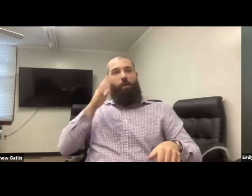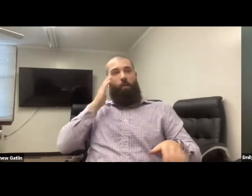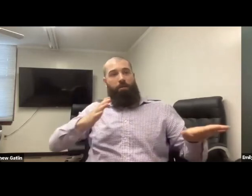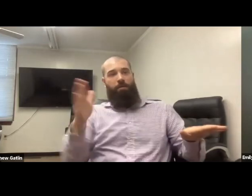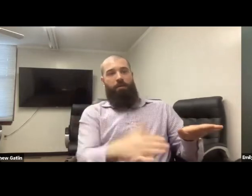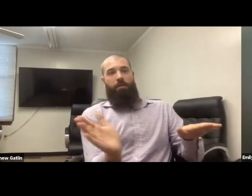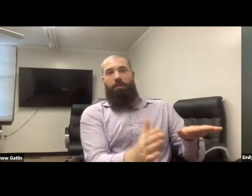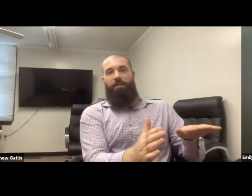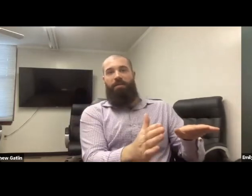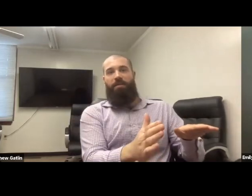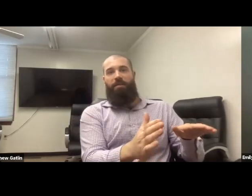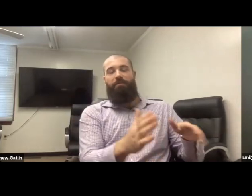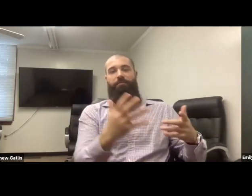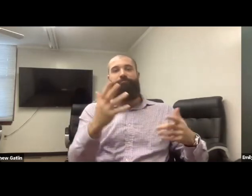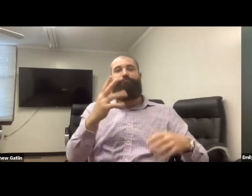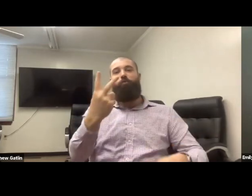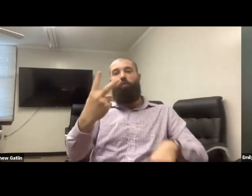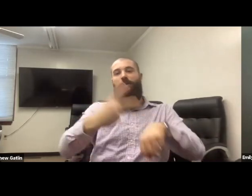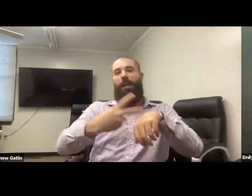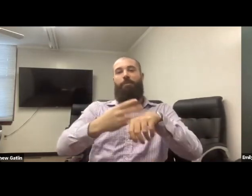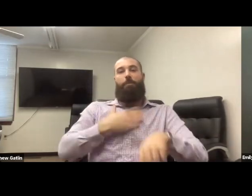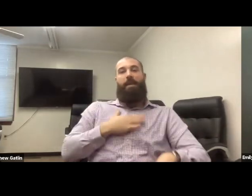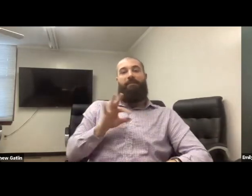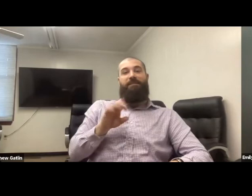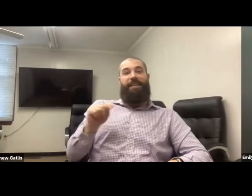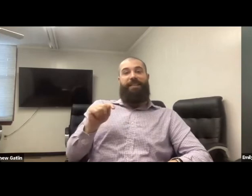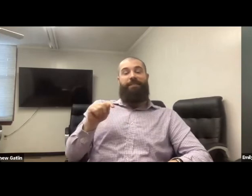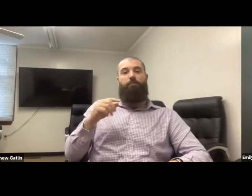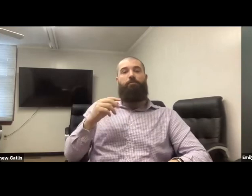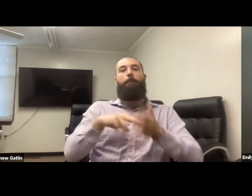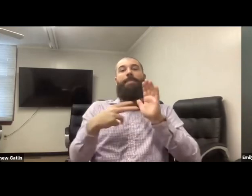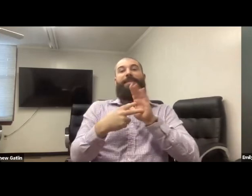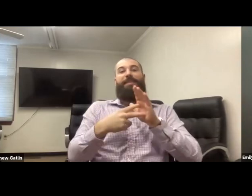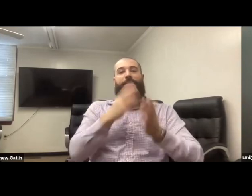me, he would pat me kind of two times,